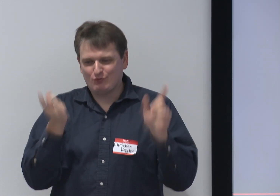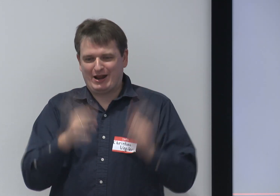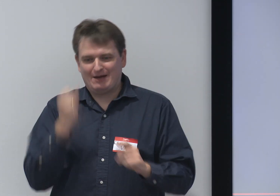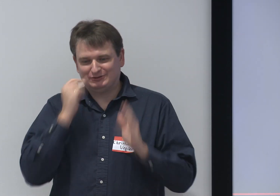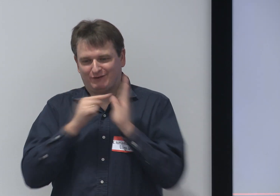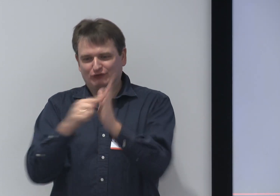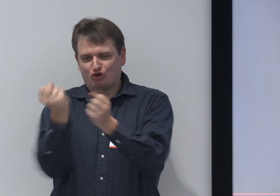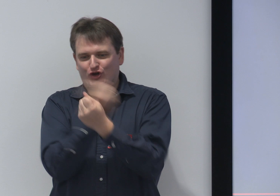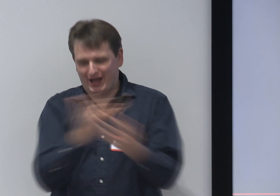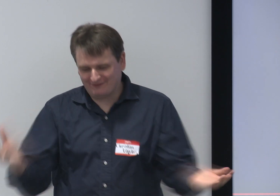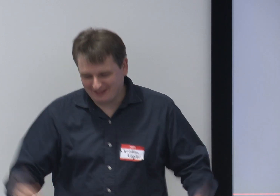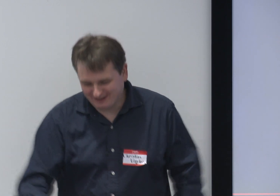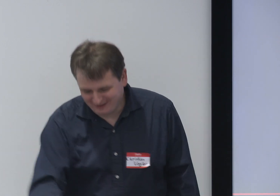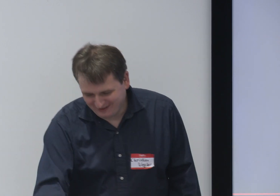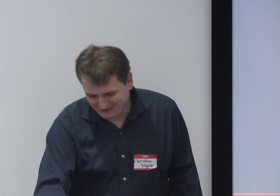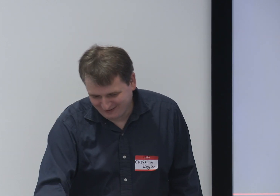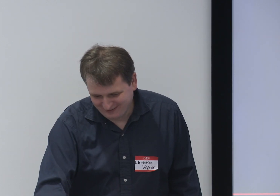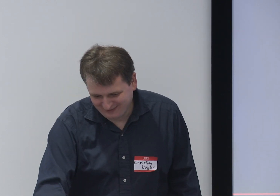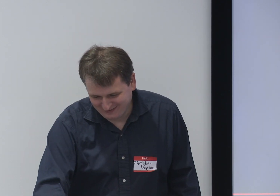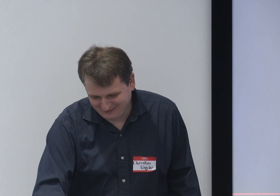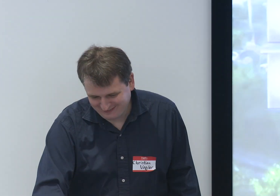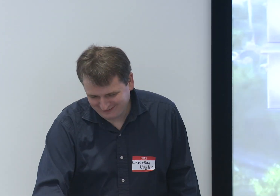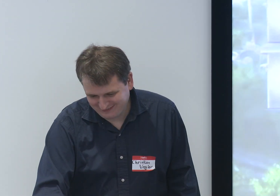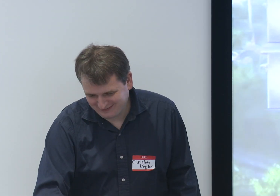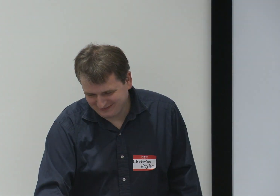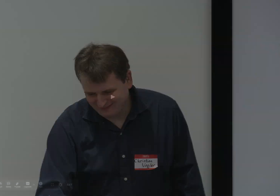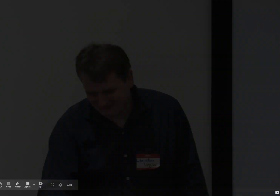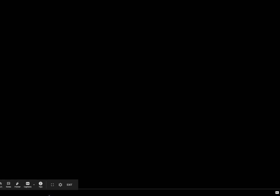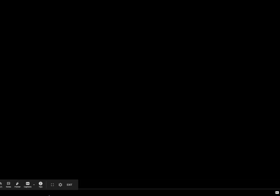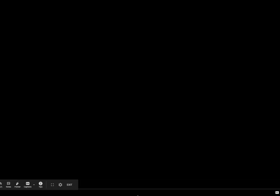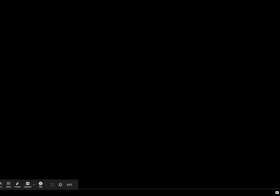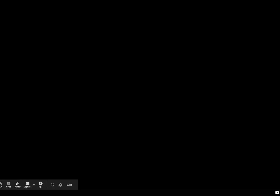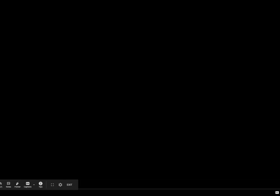but now I want you to watch and see what happens now.